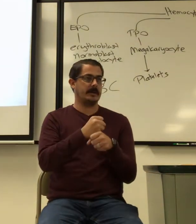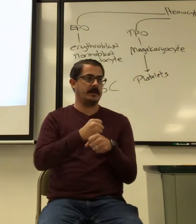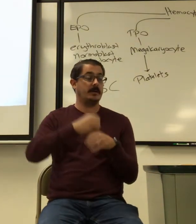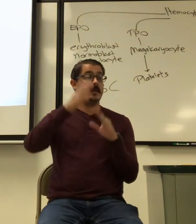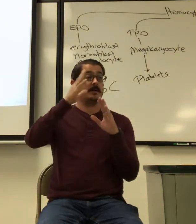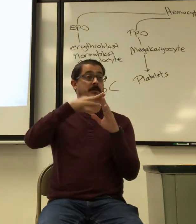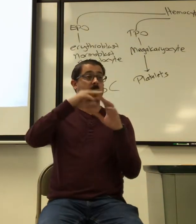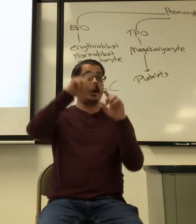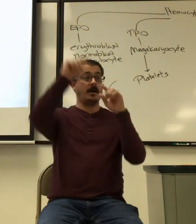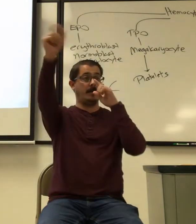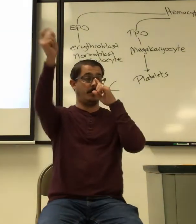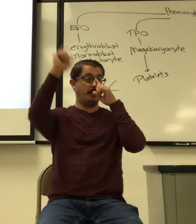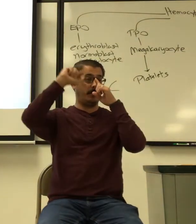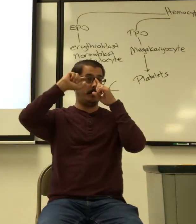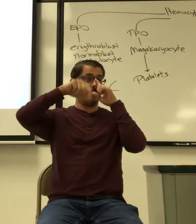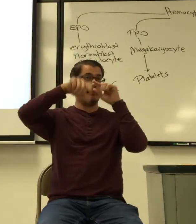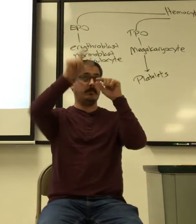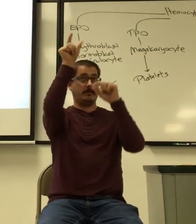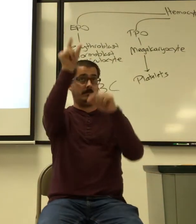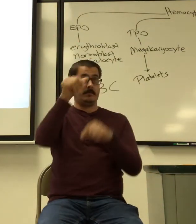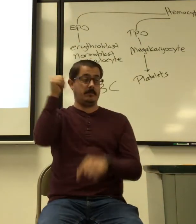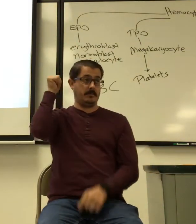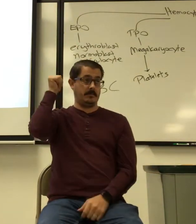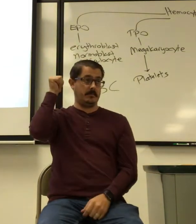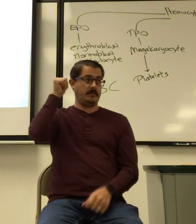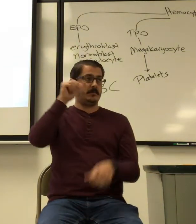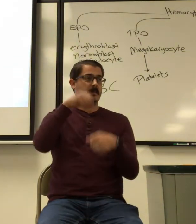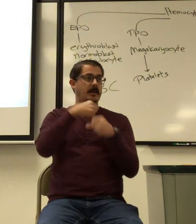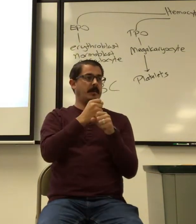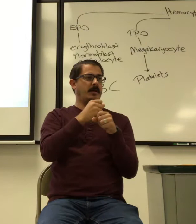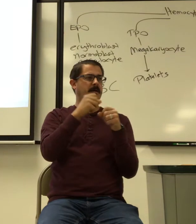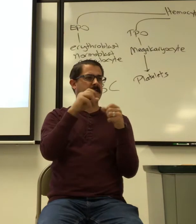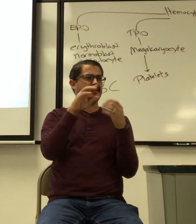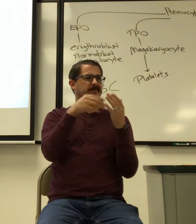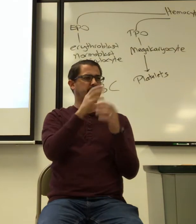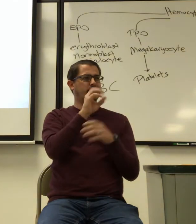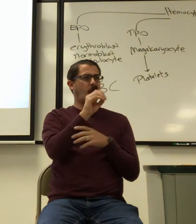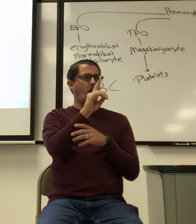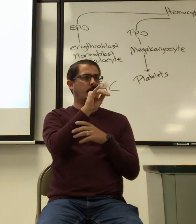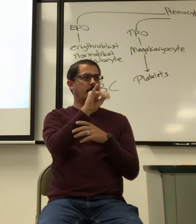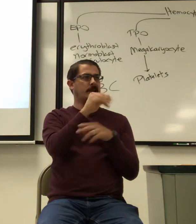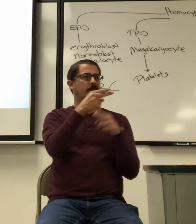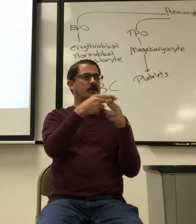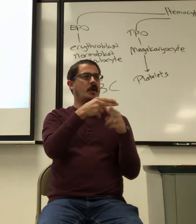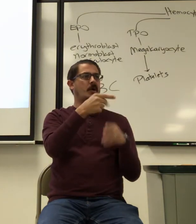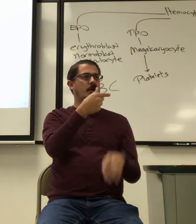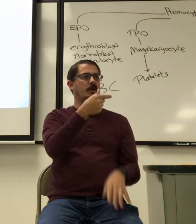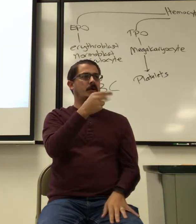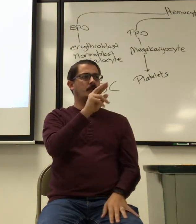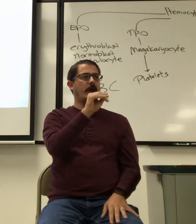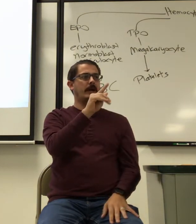columns here, the hemocytoblast, they form all of these colonies called granulocyte,